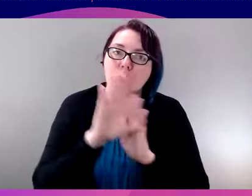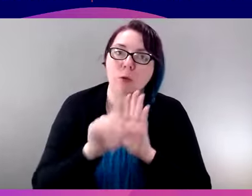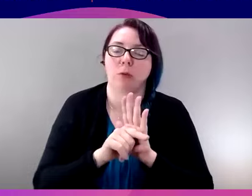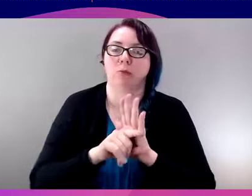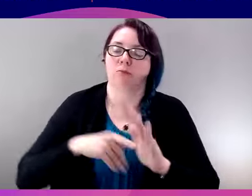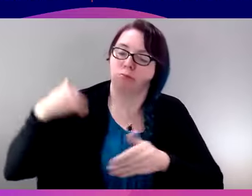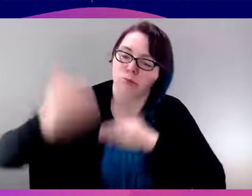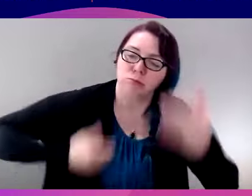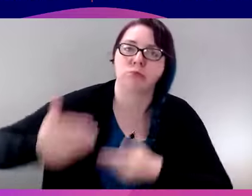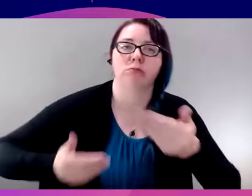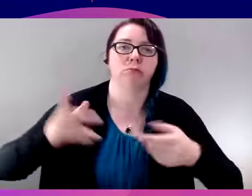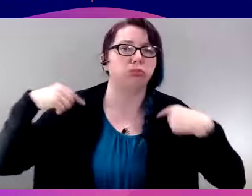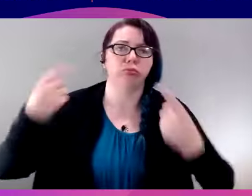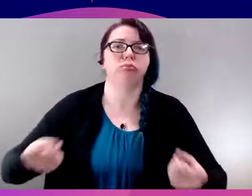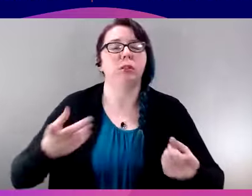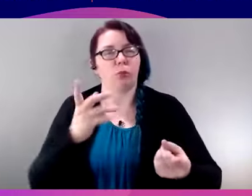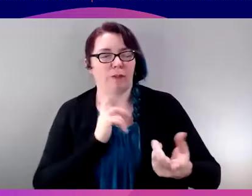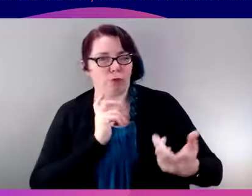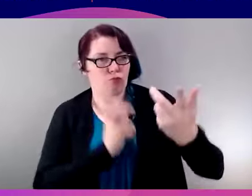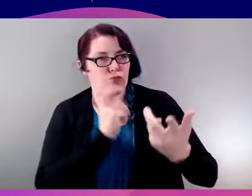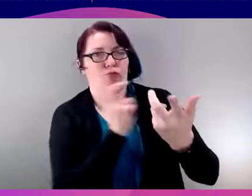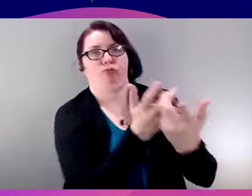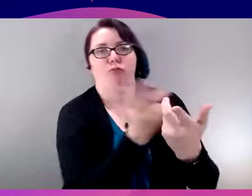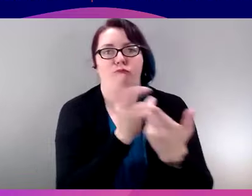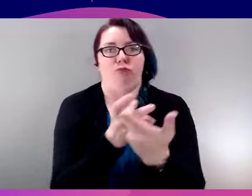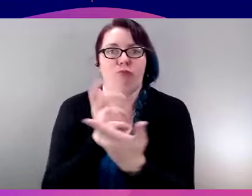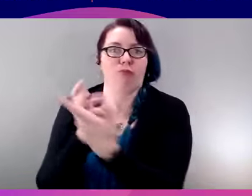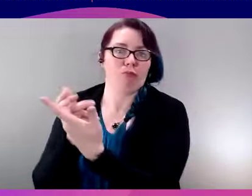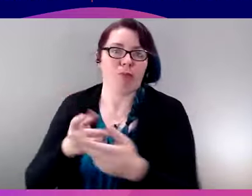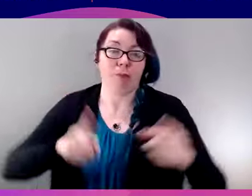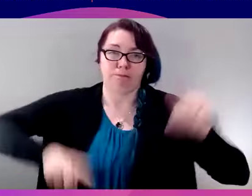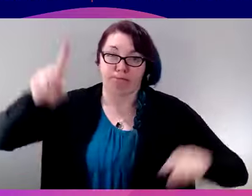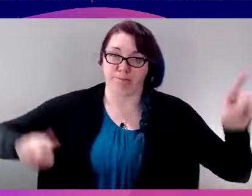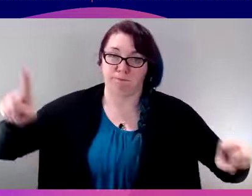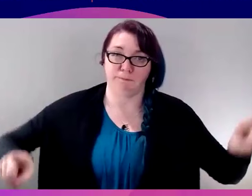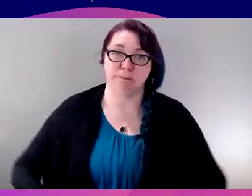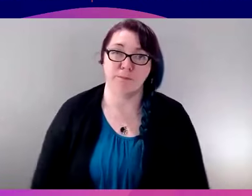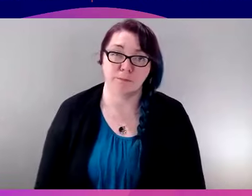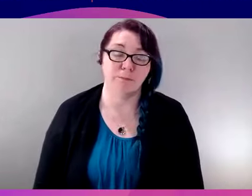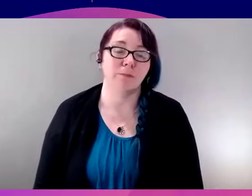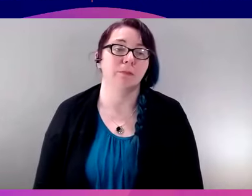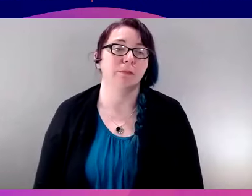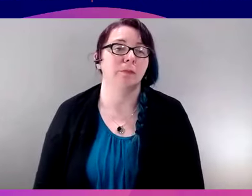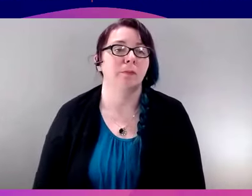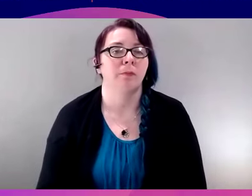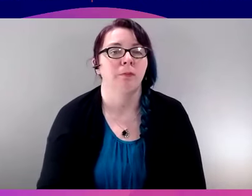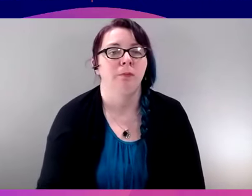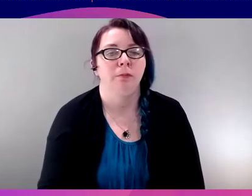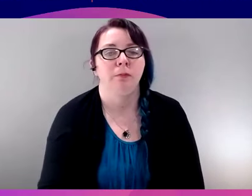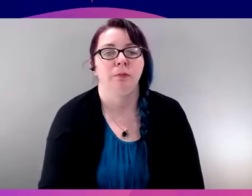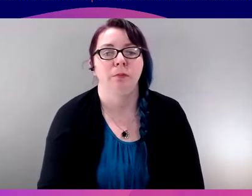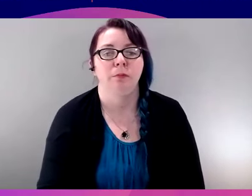At our first roundtable, we completed a social network analysis, which is an interdisciplinary approach to mapping a